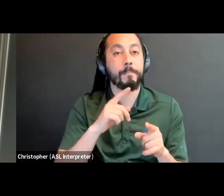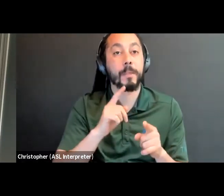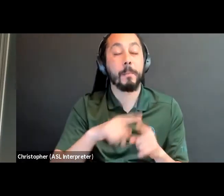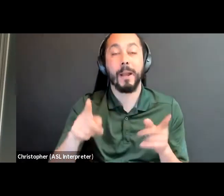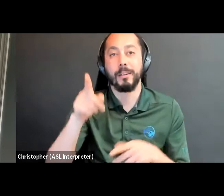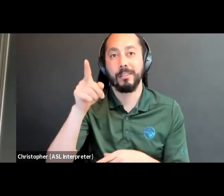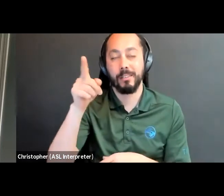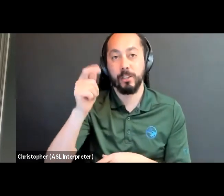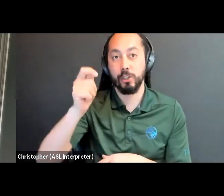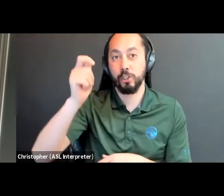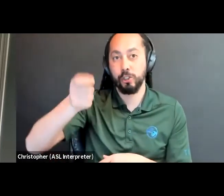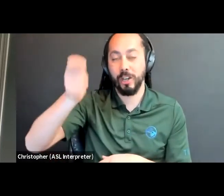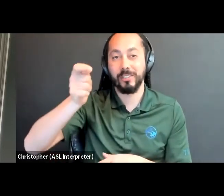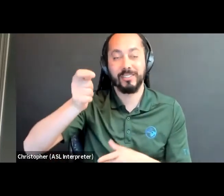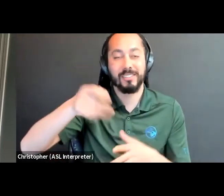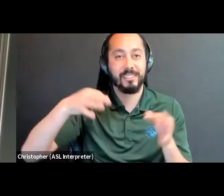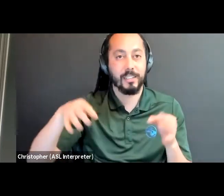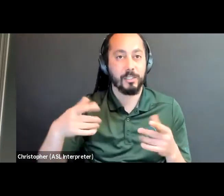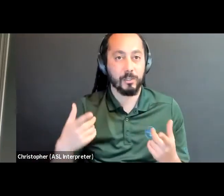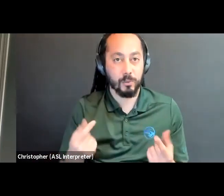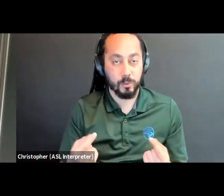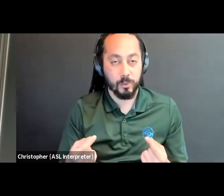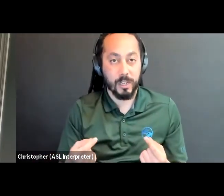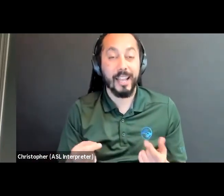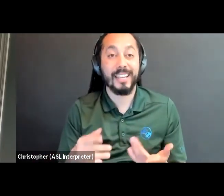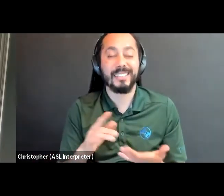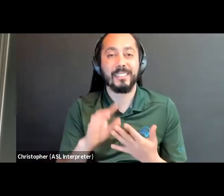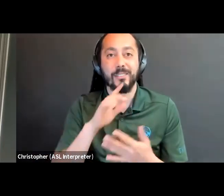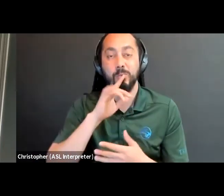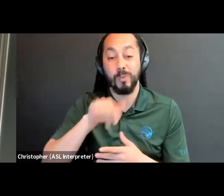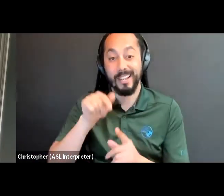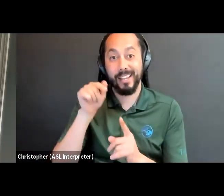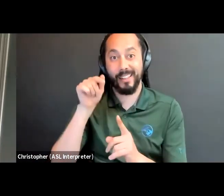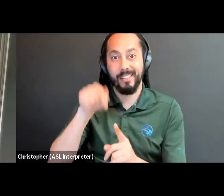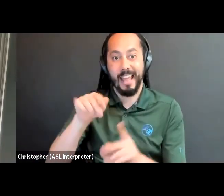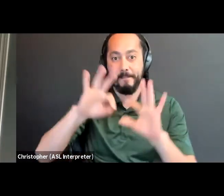decided that to dismiss the history of domestic violence and